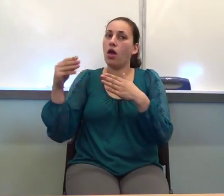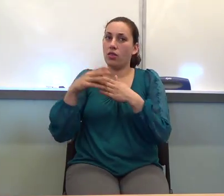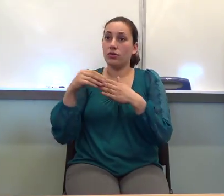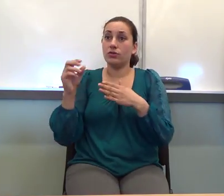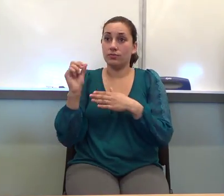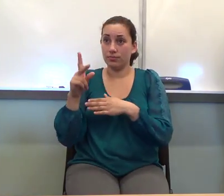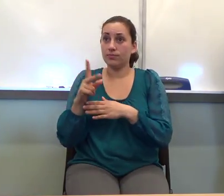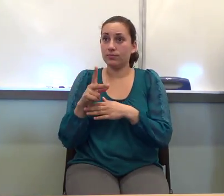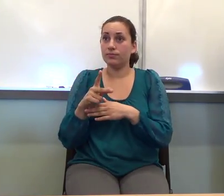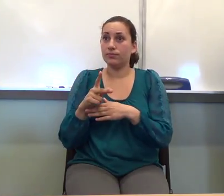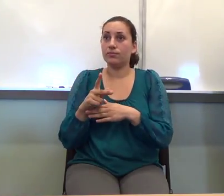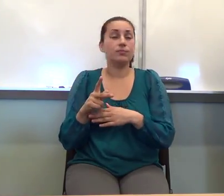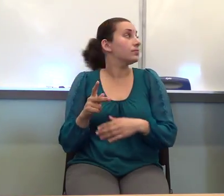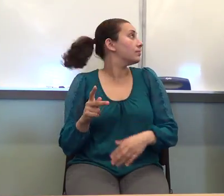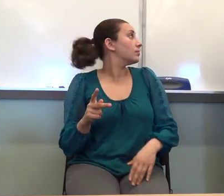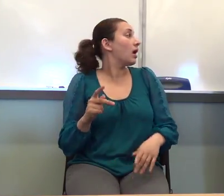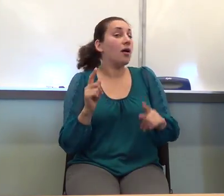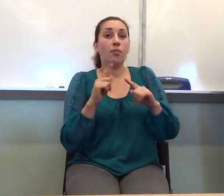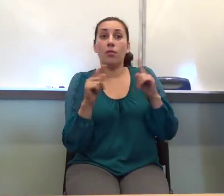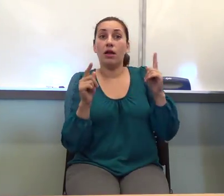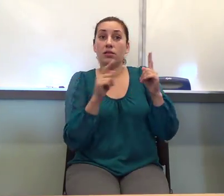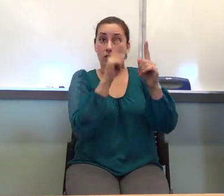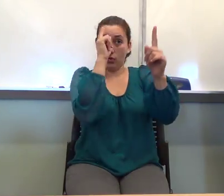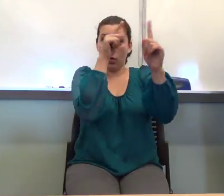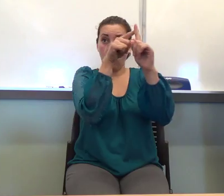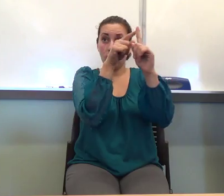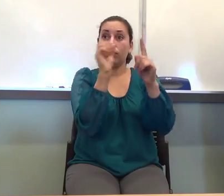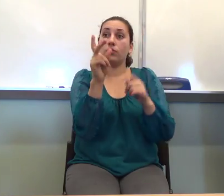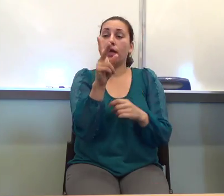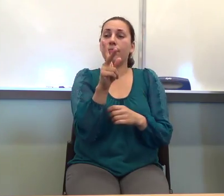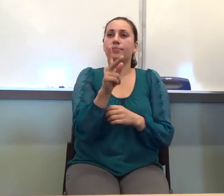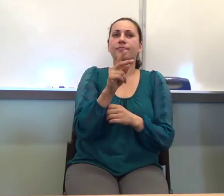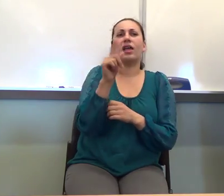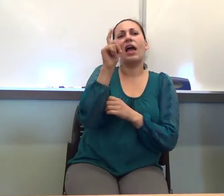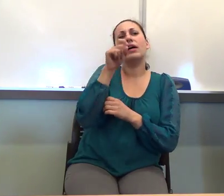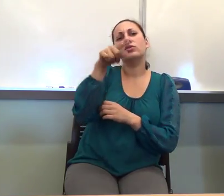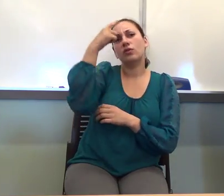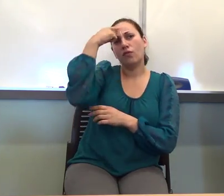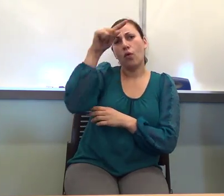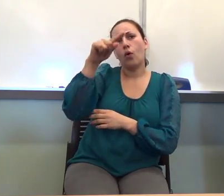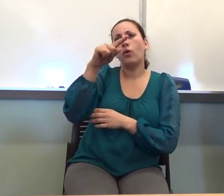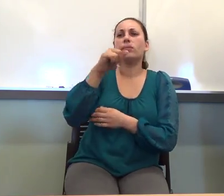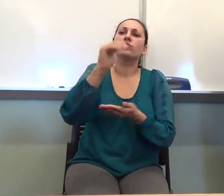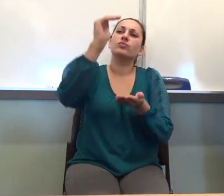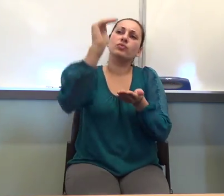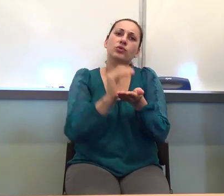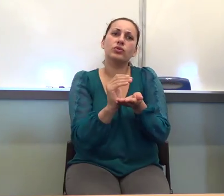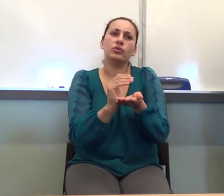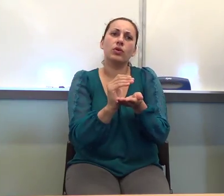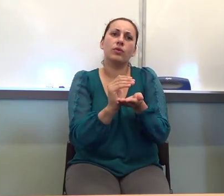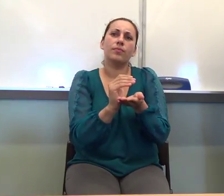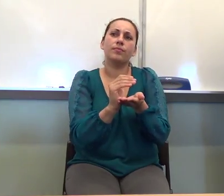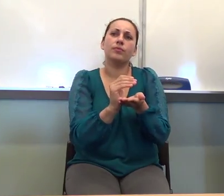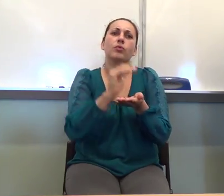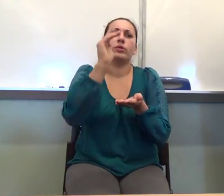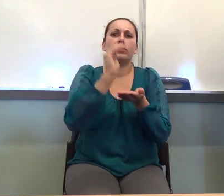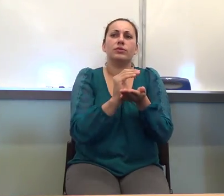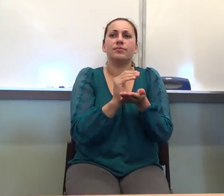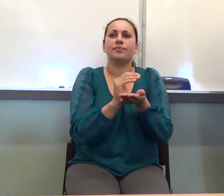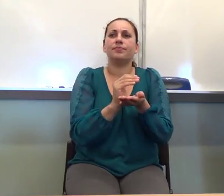there. Okay, but the point is, they ask for lowest terms here. Now, lowest terms is not the same thing as a unit